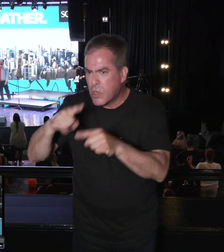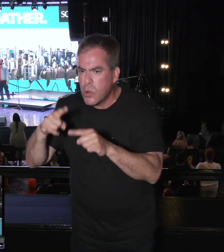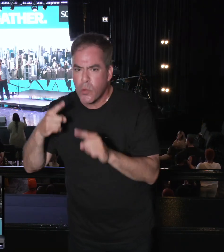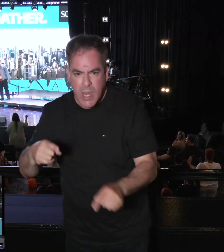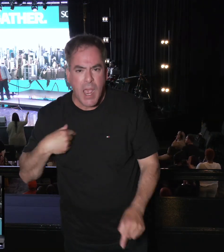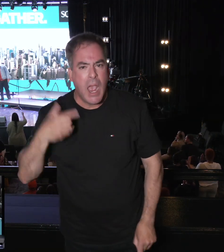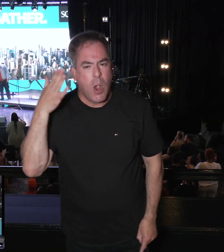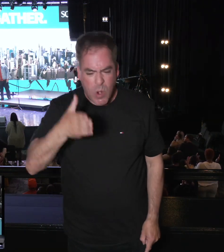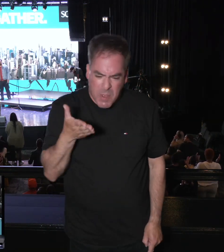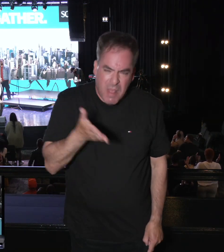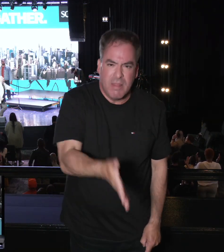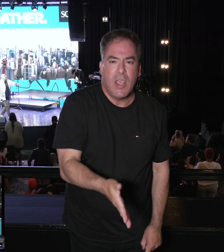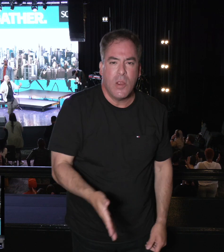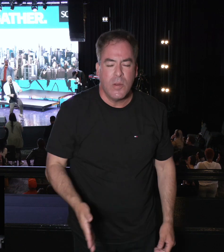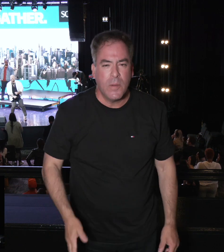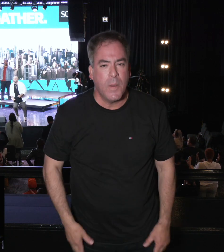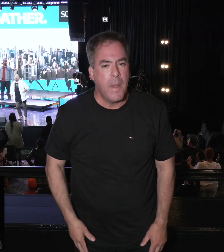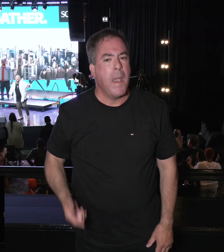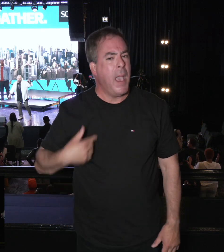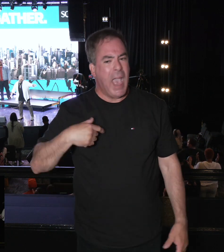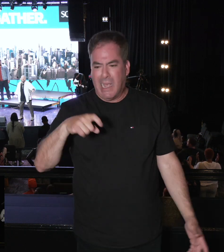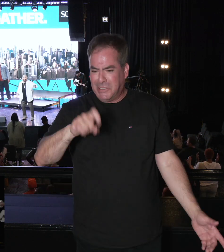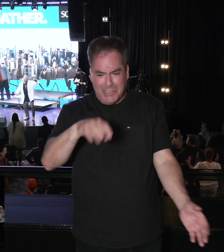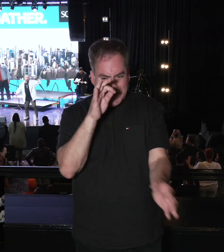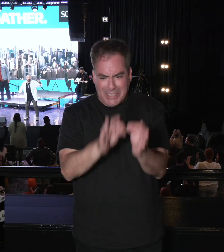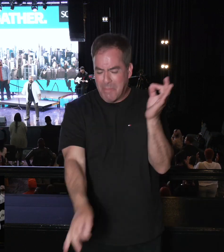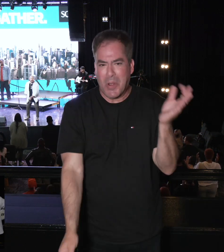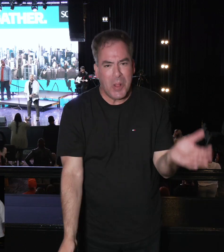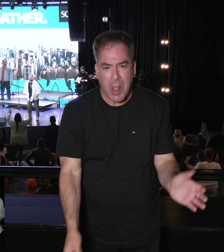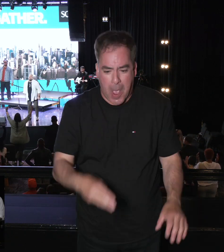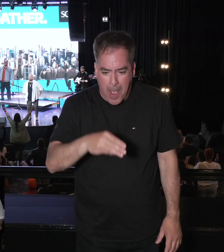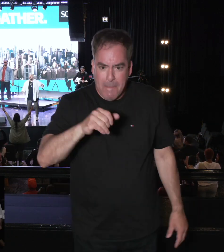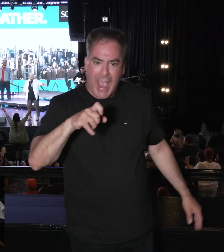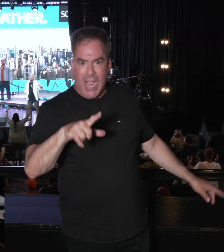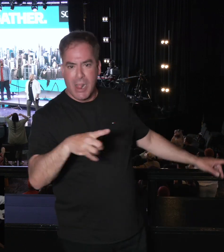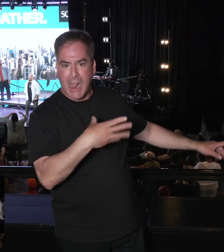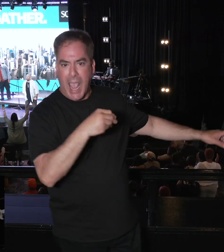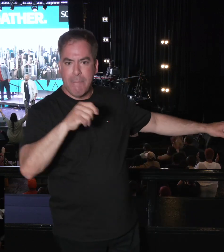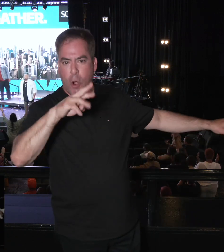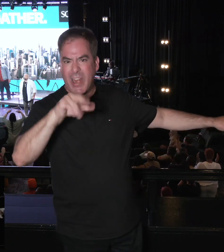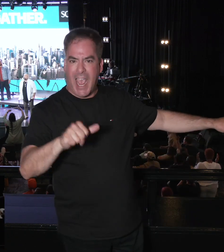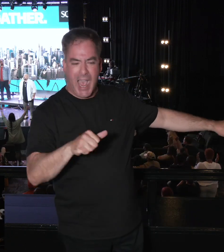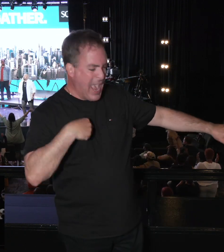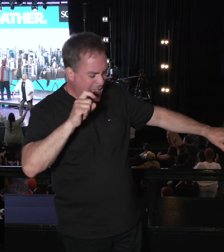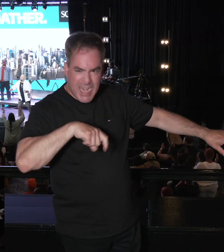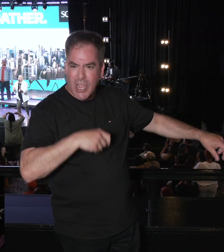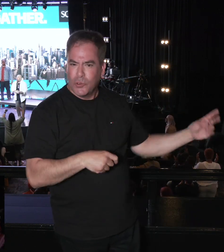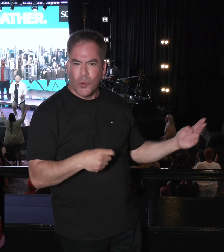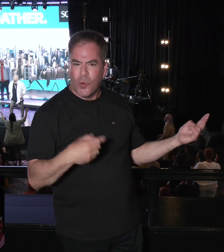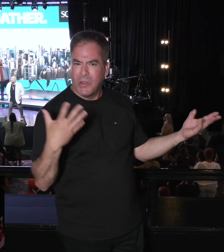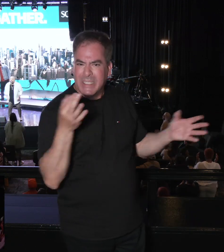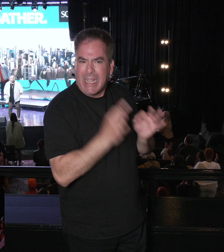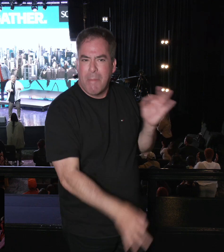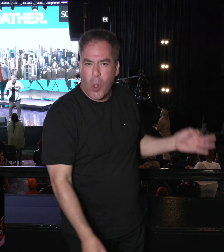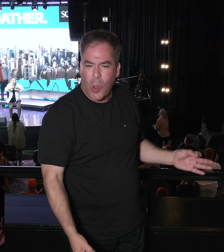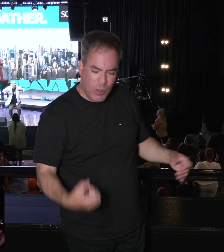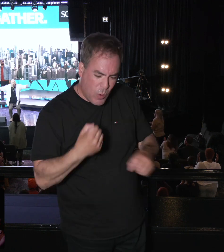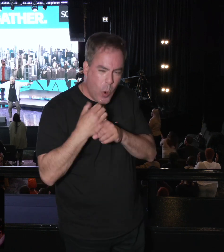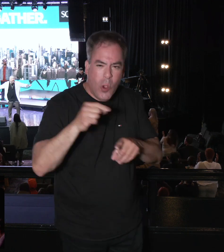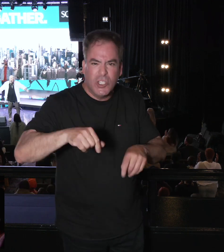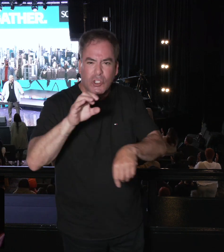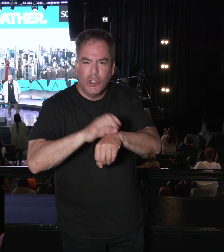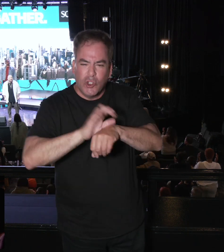visions, and they'll start to prophesy. Oh, I just need a Michael and a Maria to say yes. Start a church,